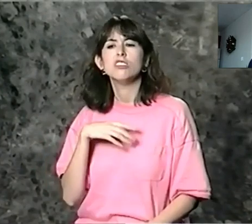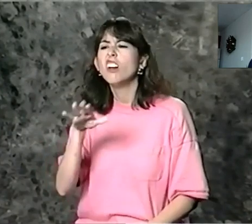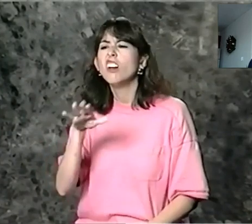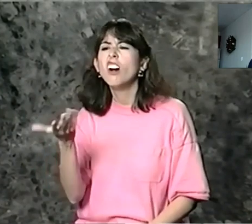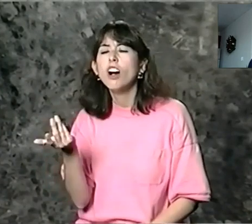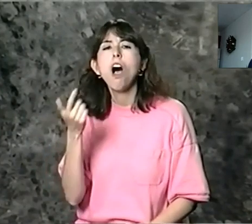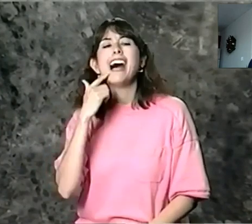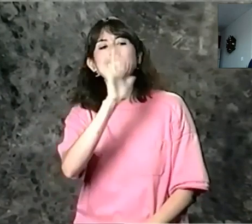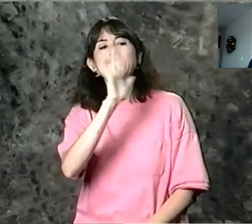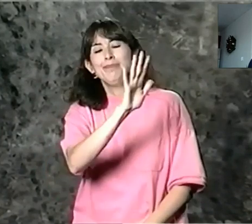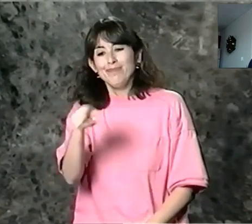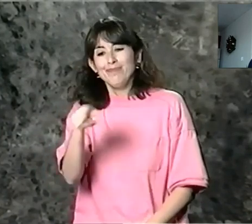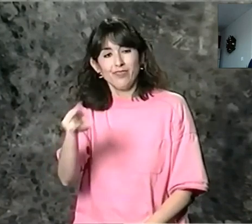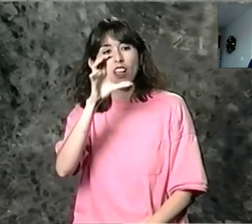all the buttons and turns it off.